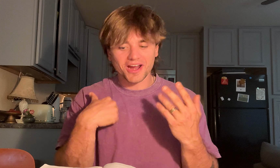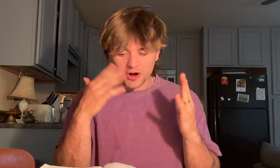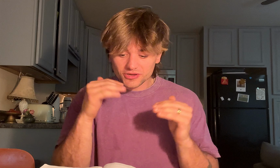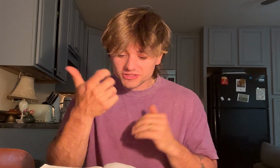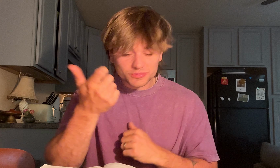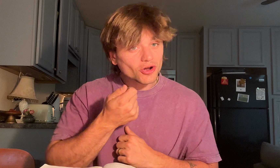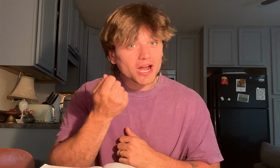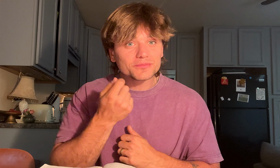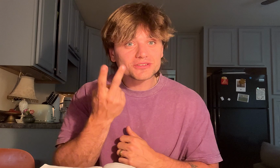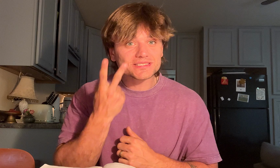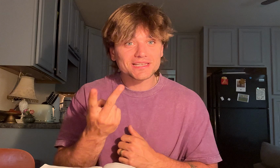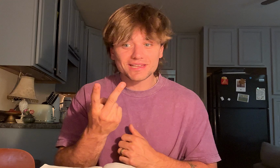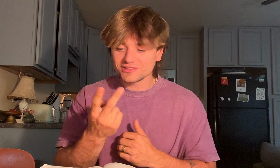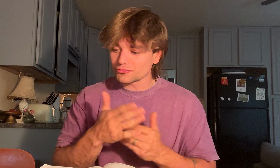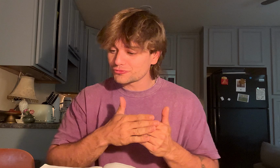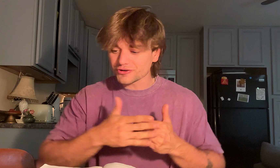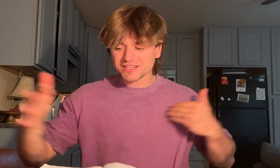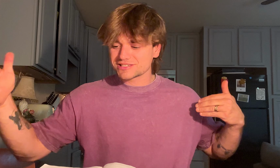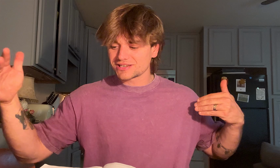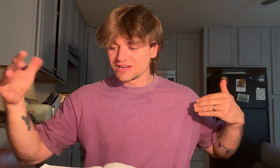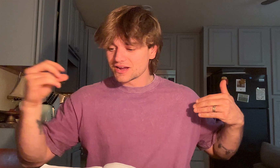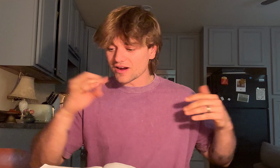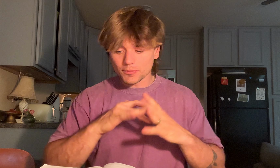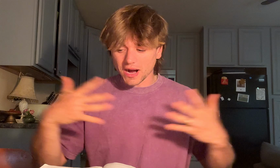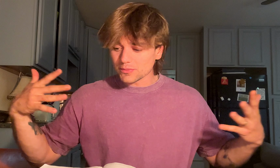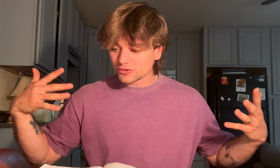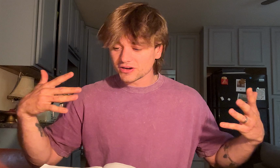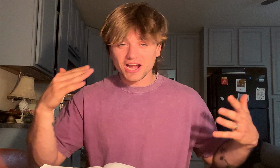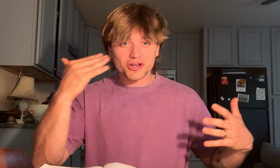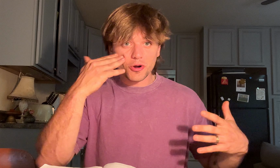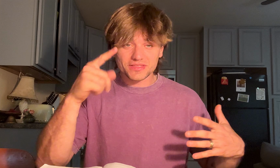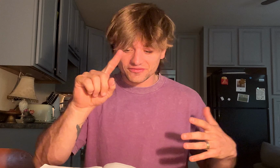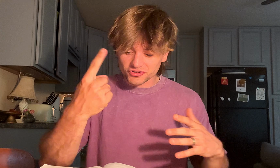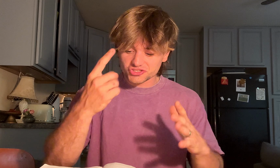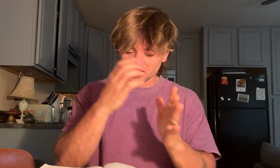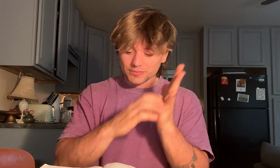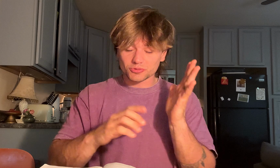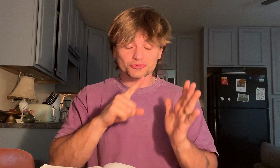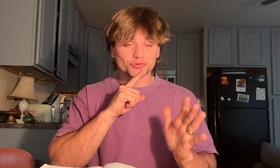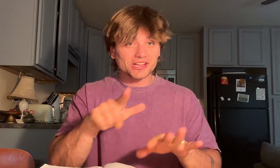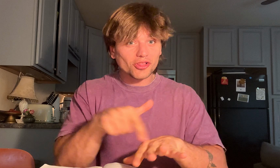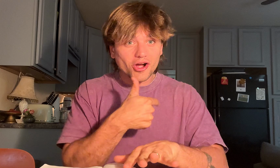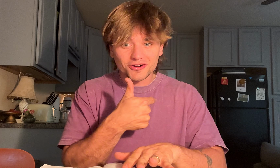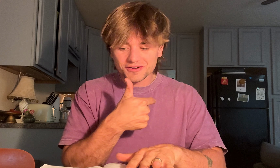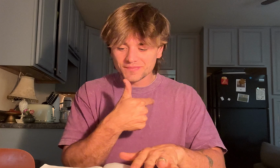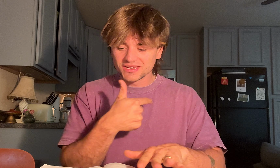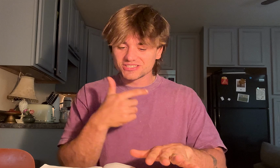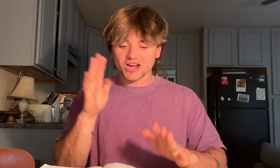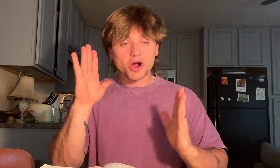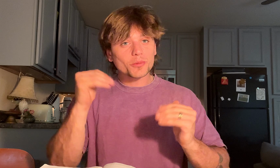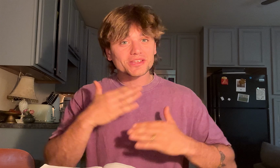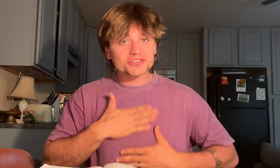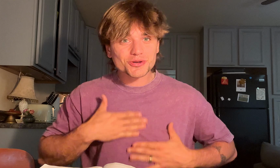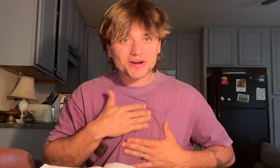hope you subscribe to see the rest of the Bible. I know that first chapter was really long, so I hope you enjoy it.